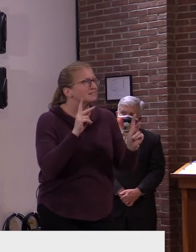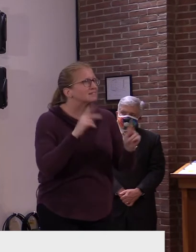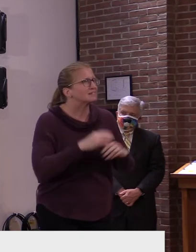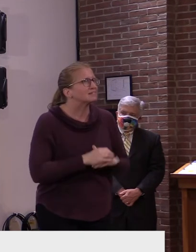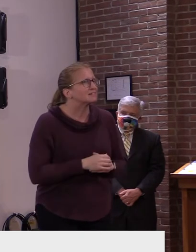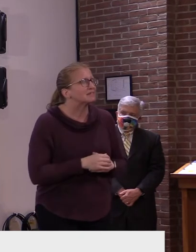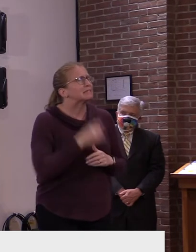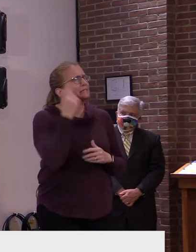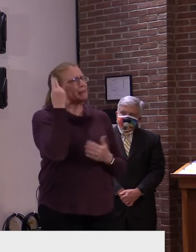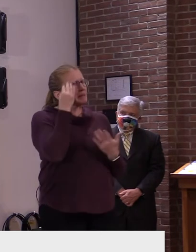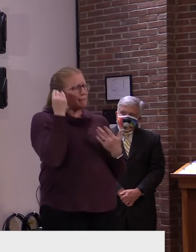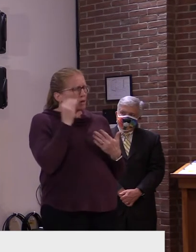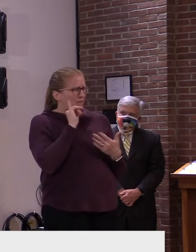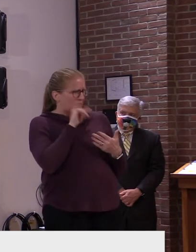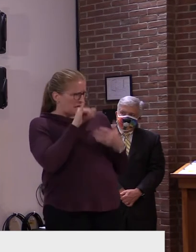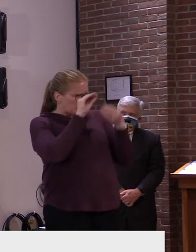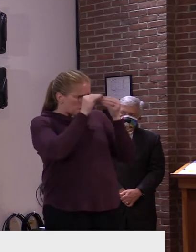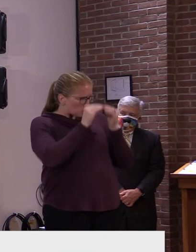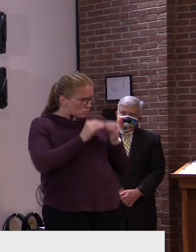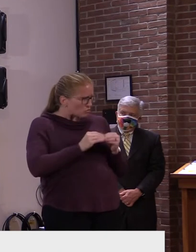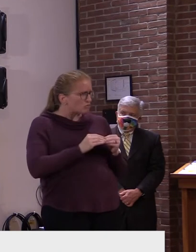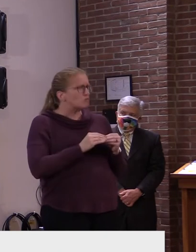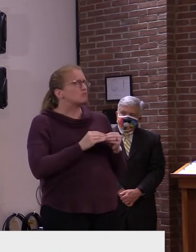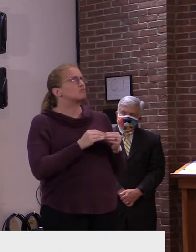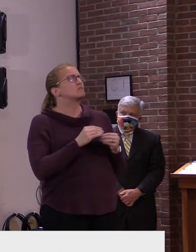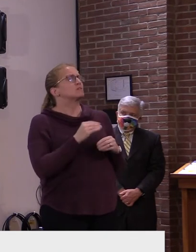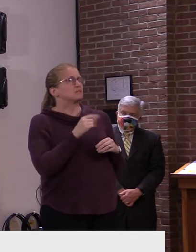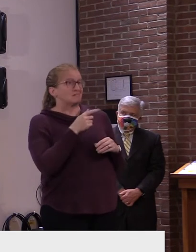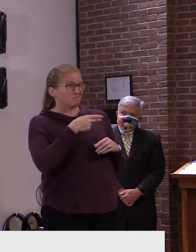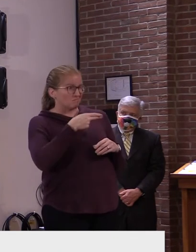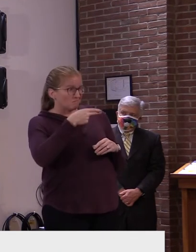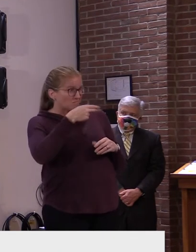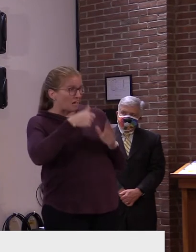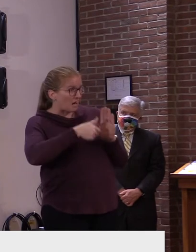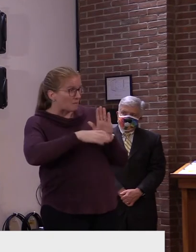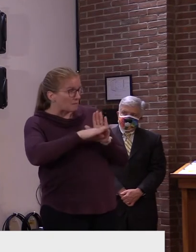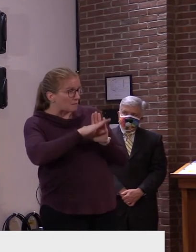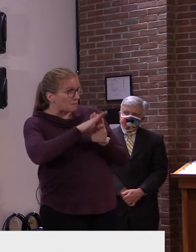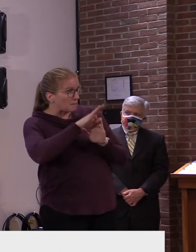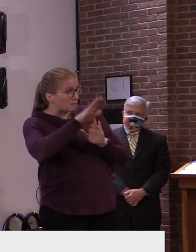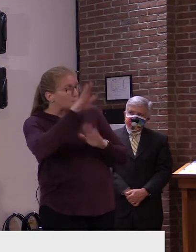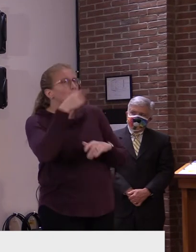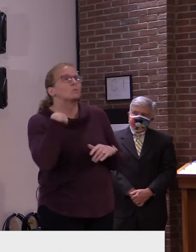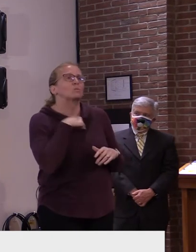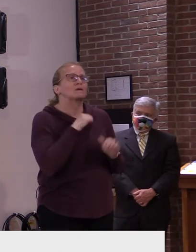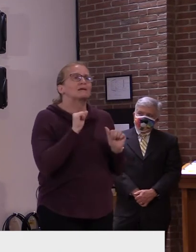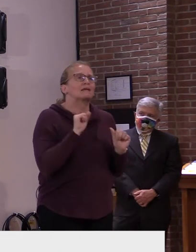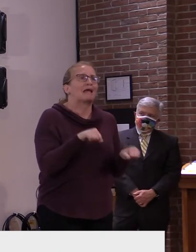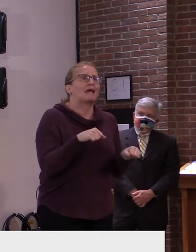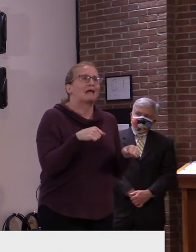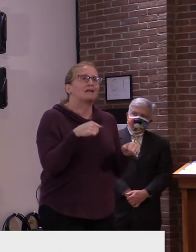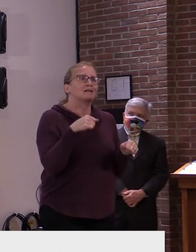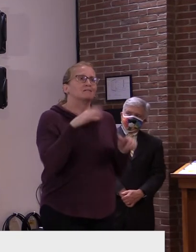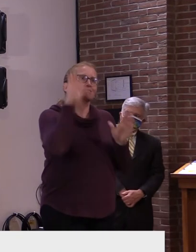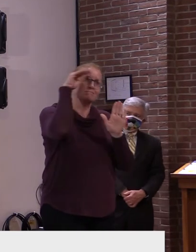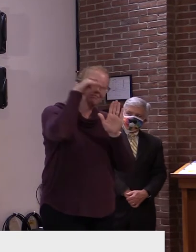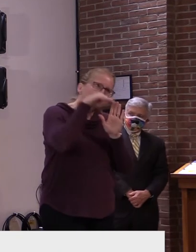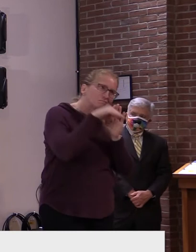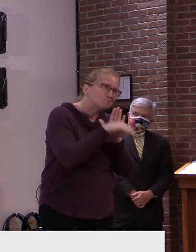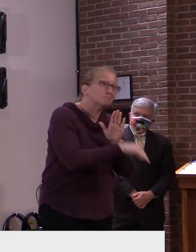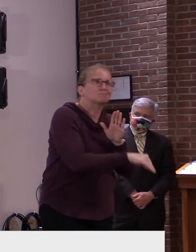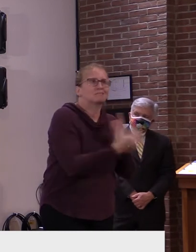the rate in orleans county and reverse that um it's you know the virus